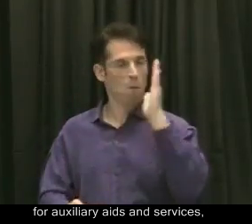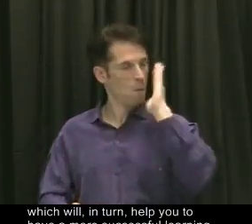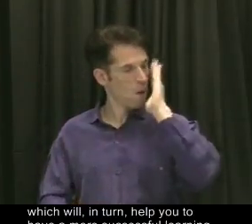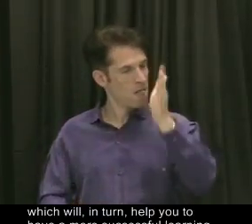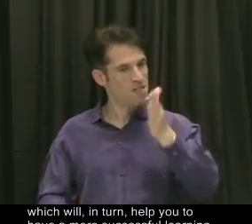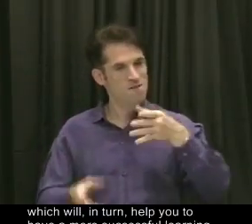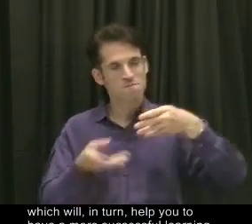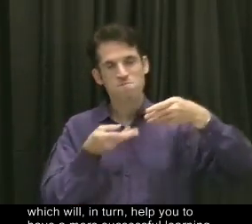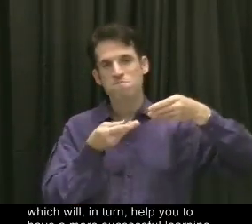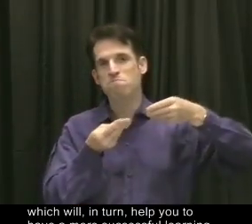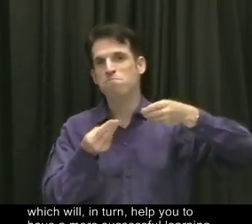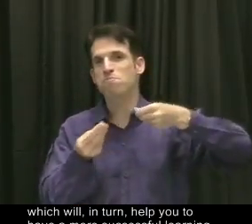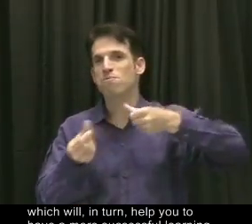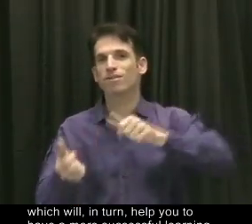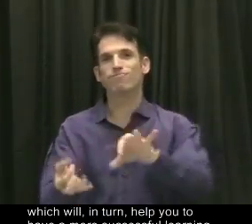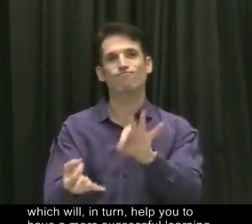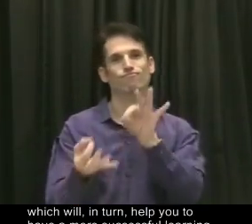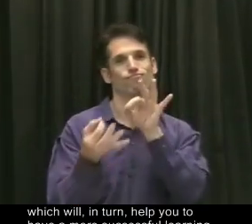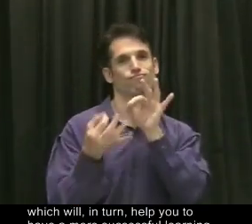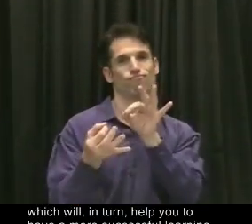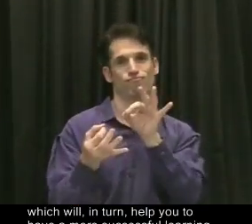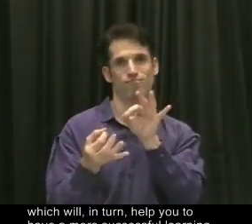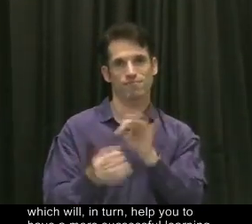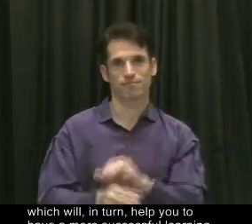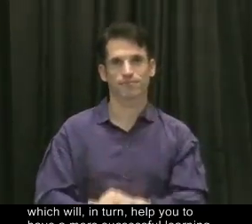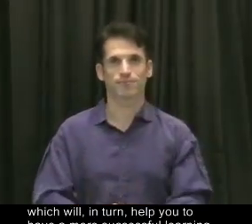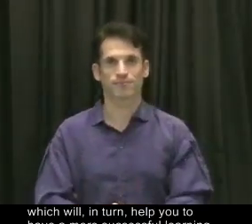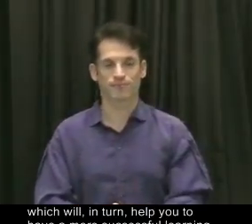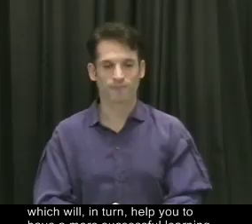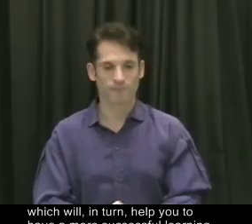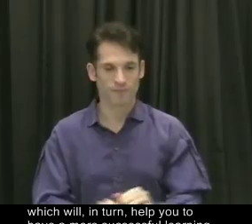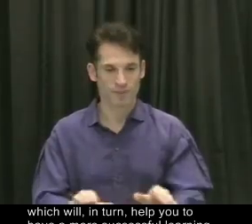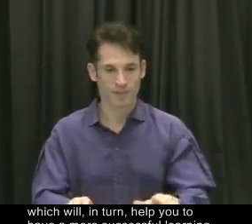which will in turn help you to have a more successful learning experience.